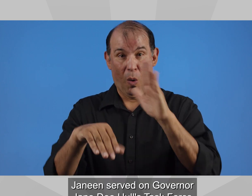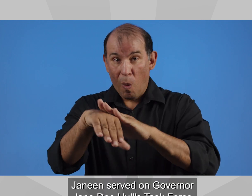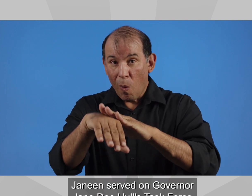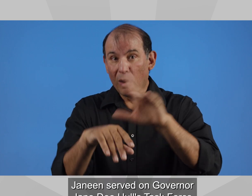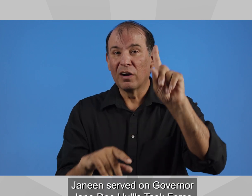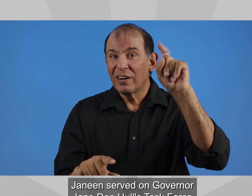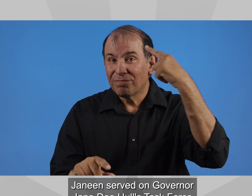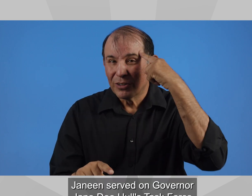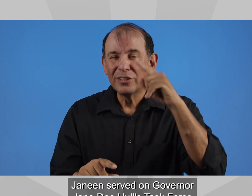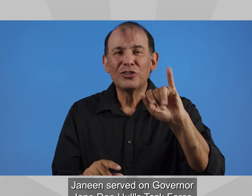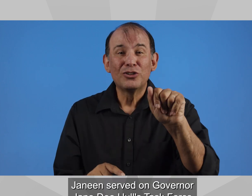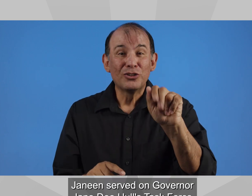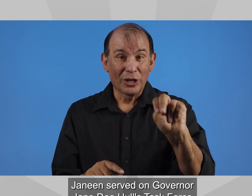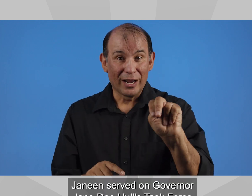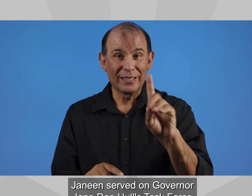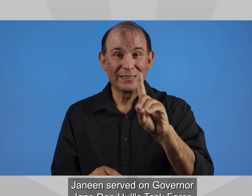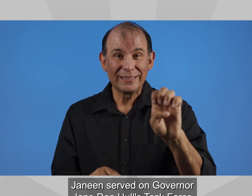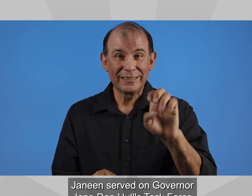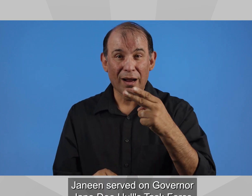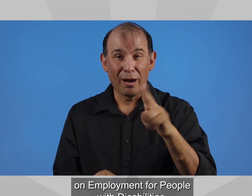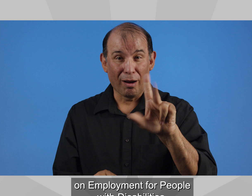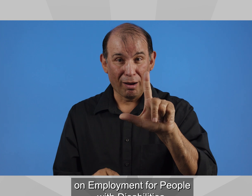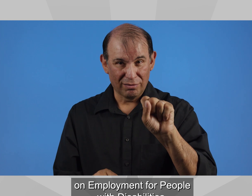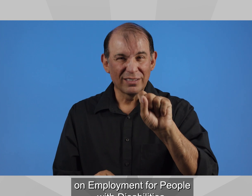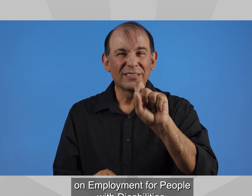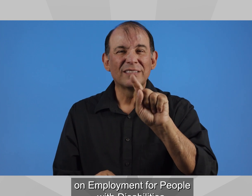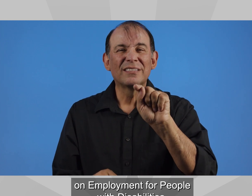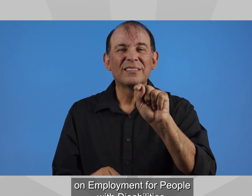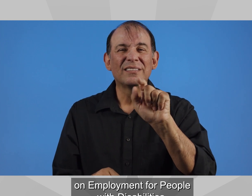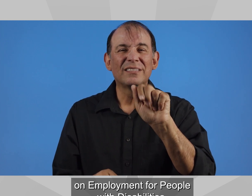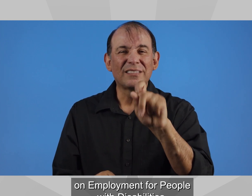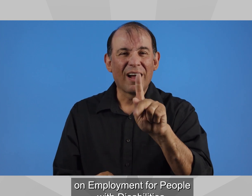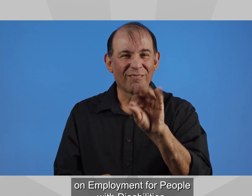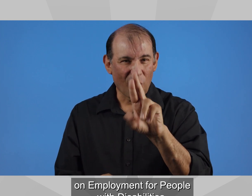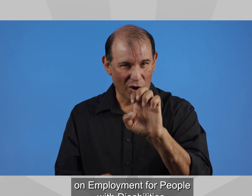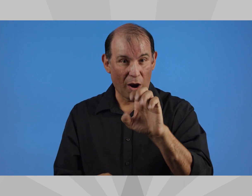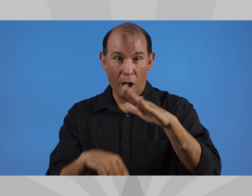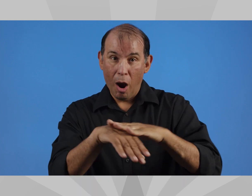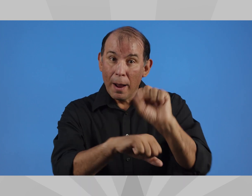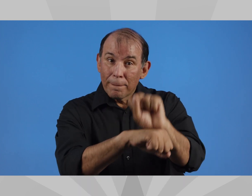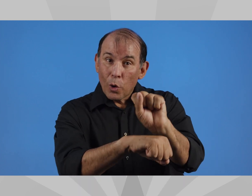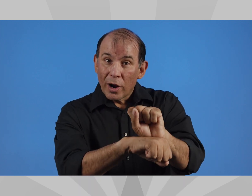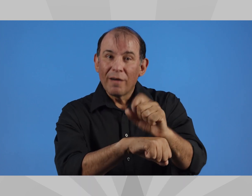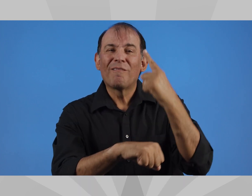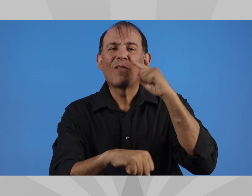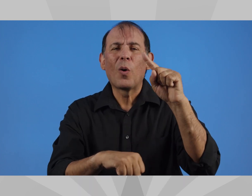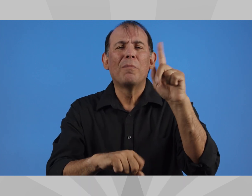Janeen served on Governor Jan D. Hull's task force on employment for people with disabilities.